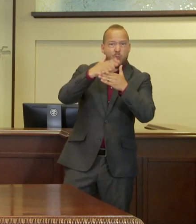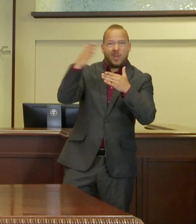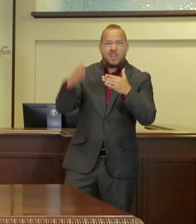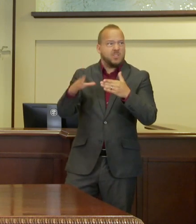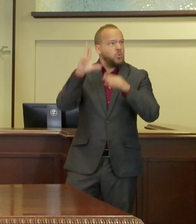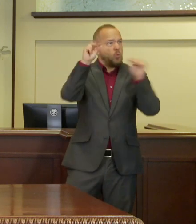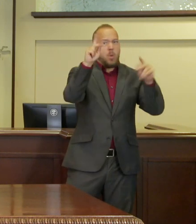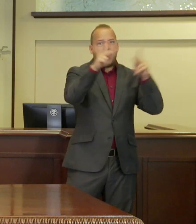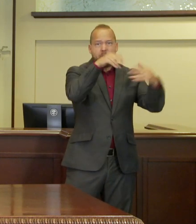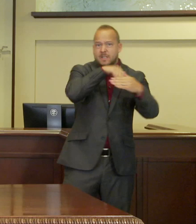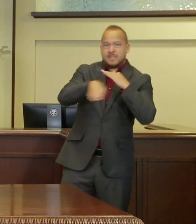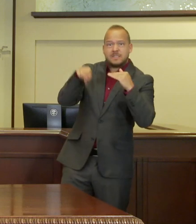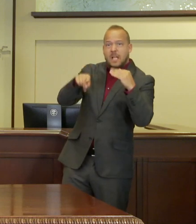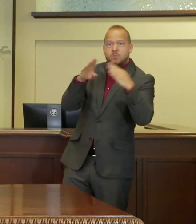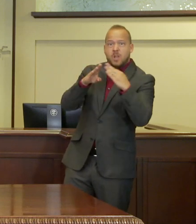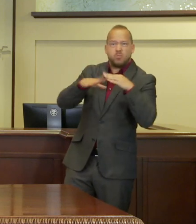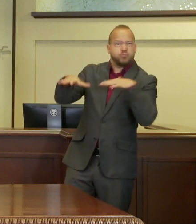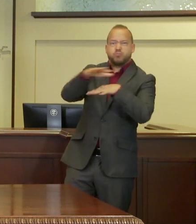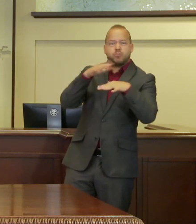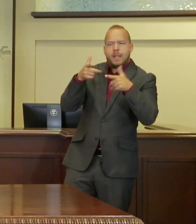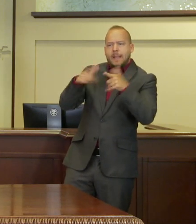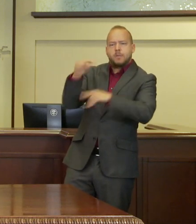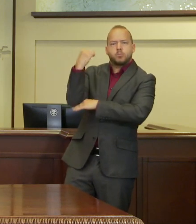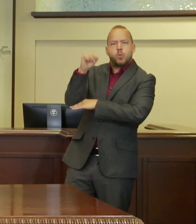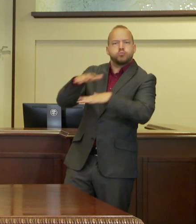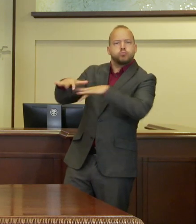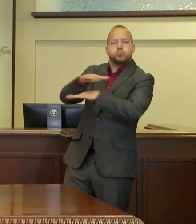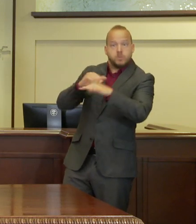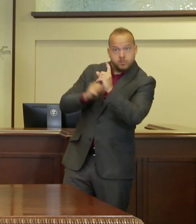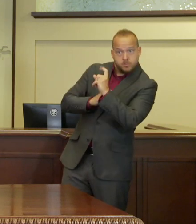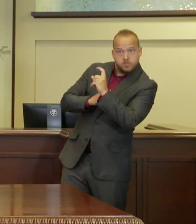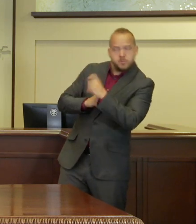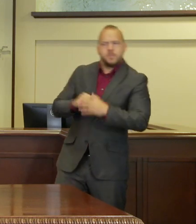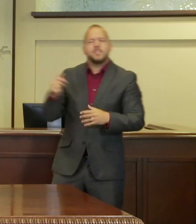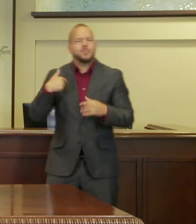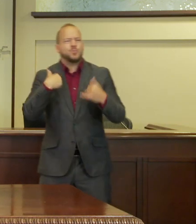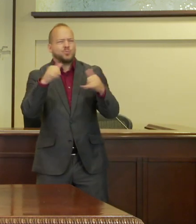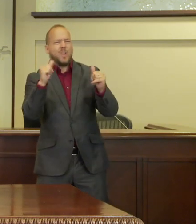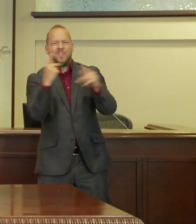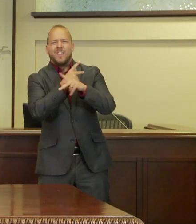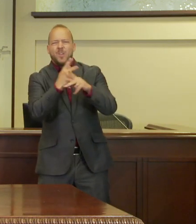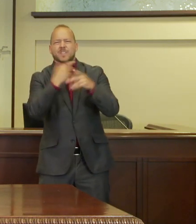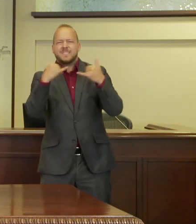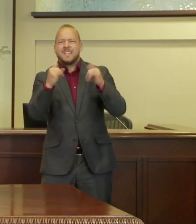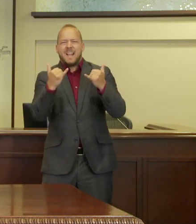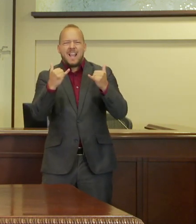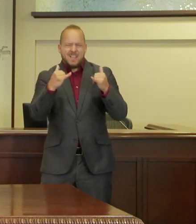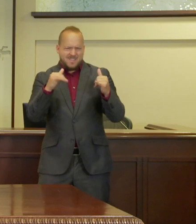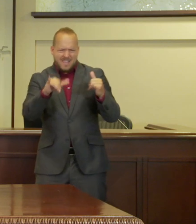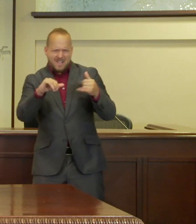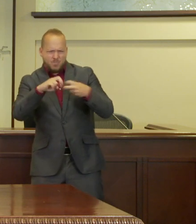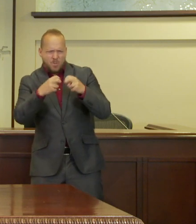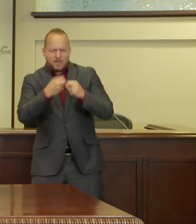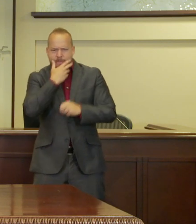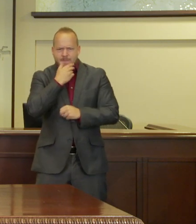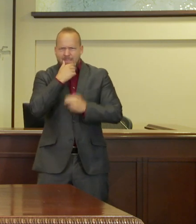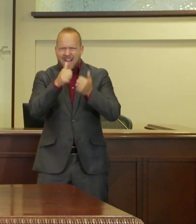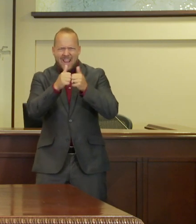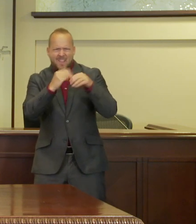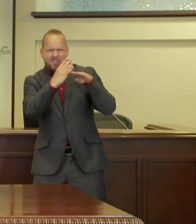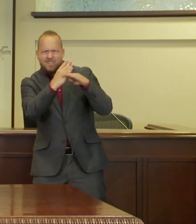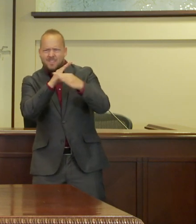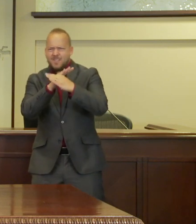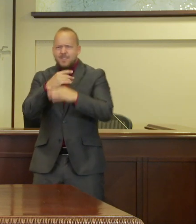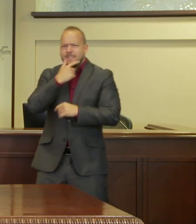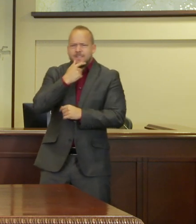are congregating? We're looking at that right now because that is a significant issue that we're encountering as the